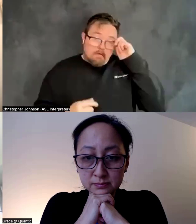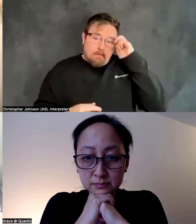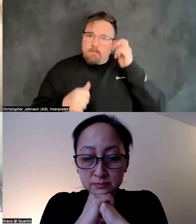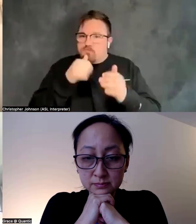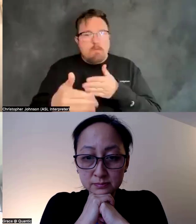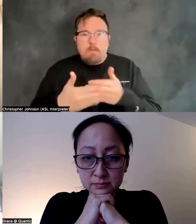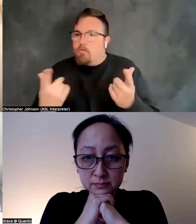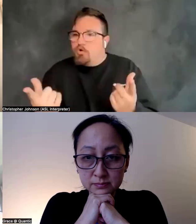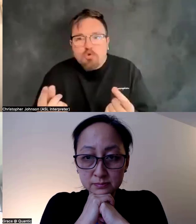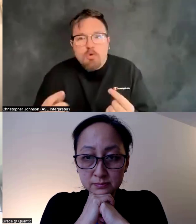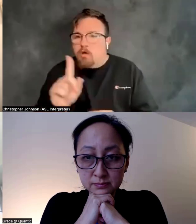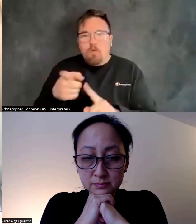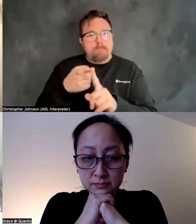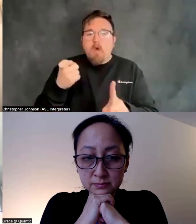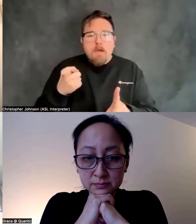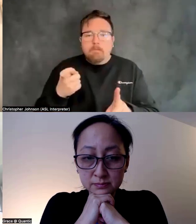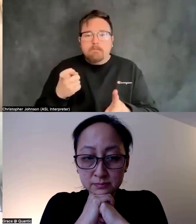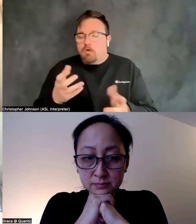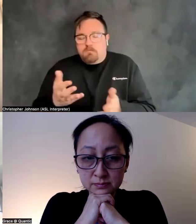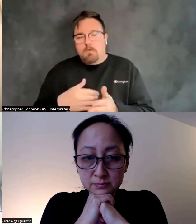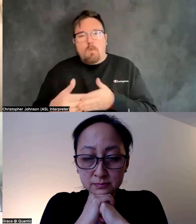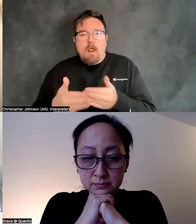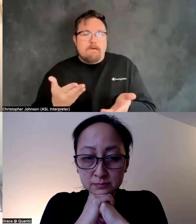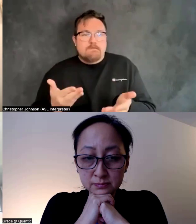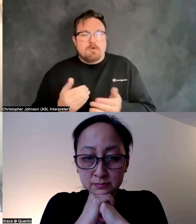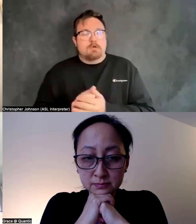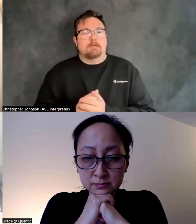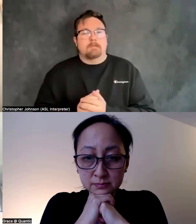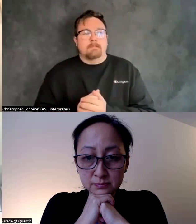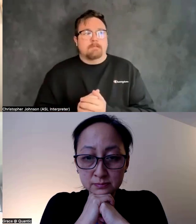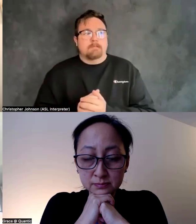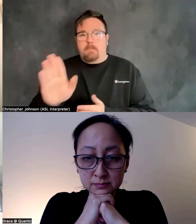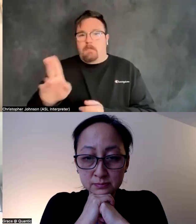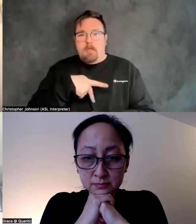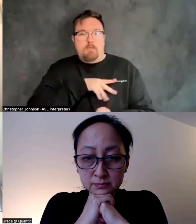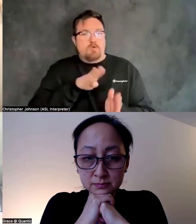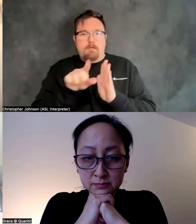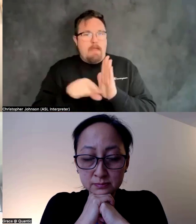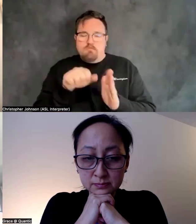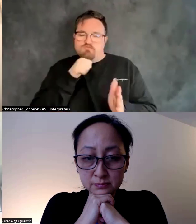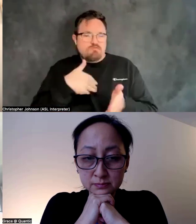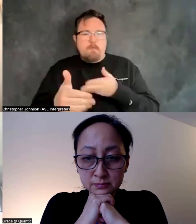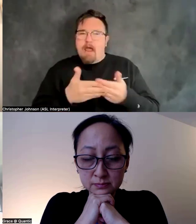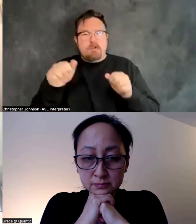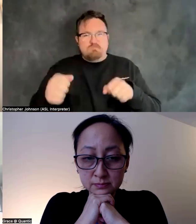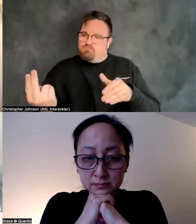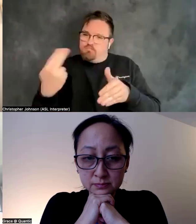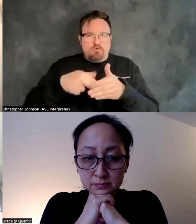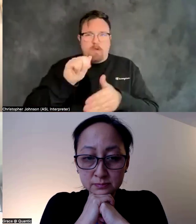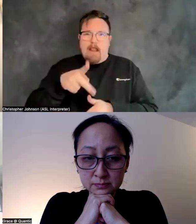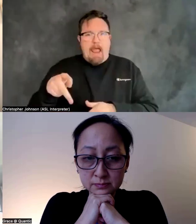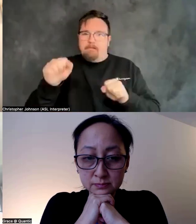coming from or where they want to go, whatever it is, irrespective of their personal background. They can just come onto the app and enjoy the